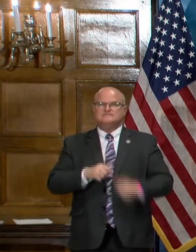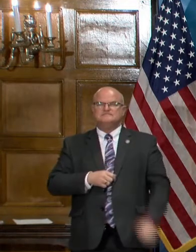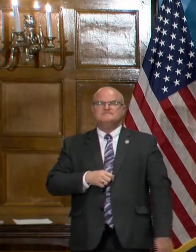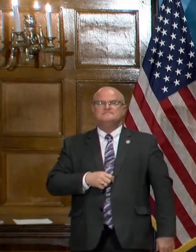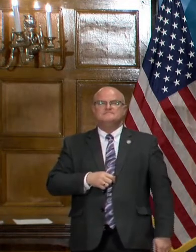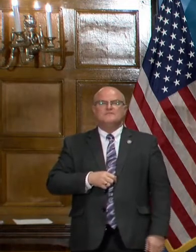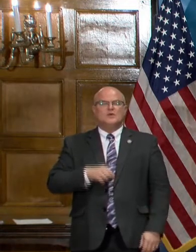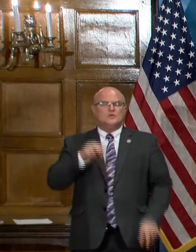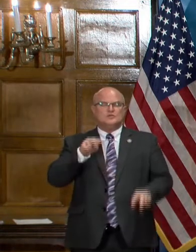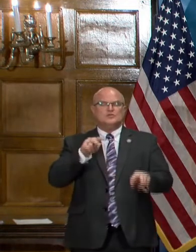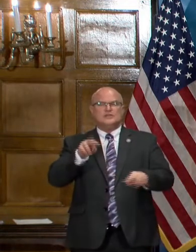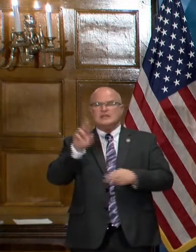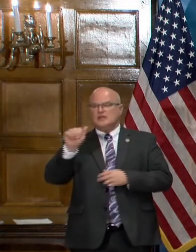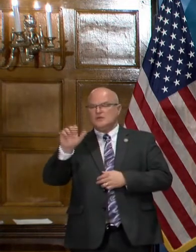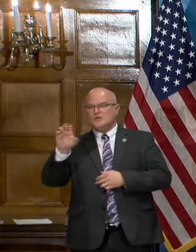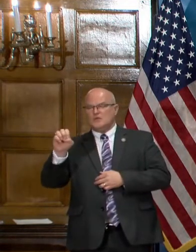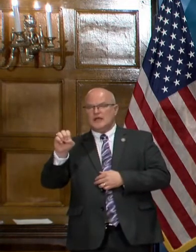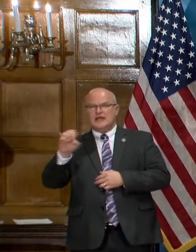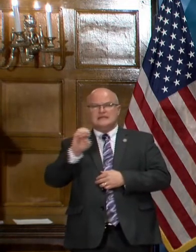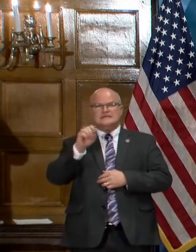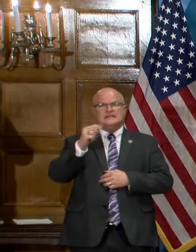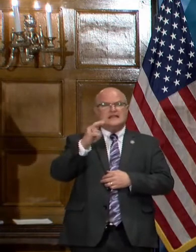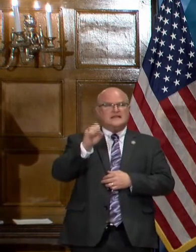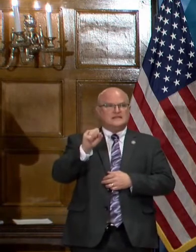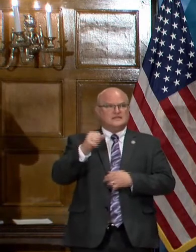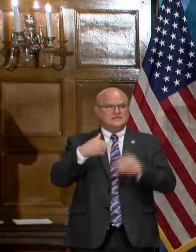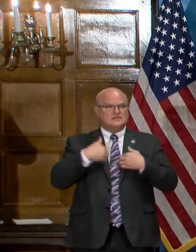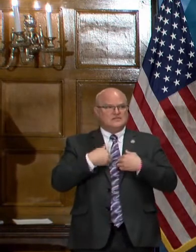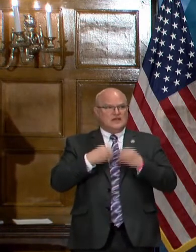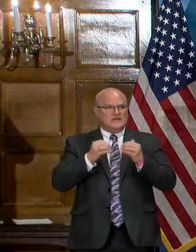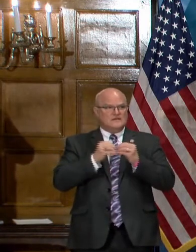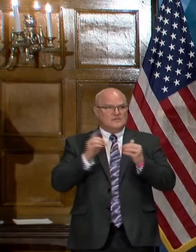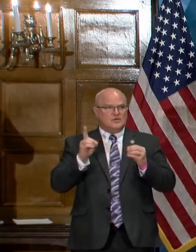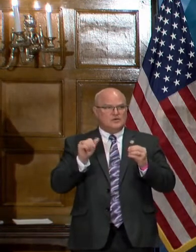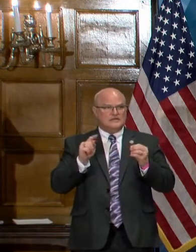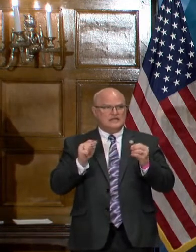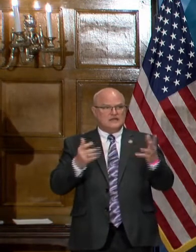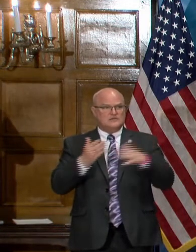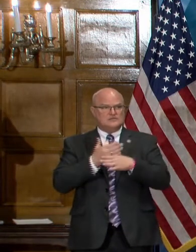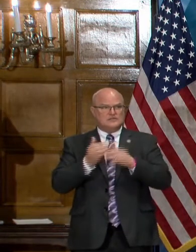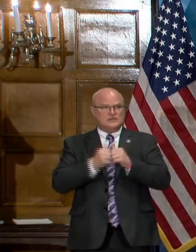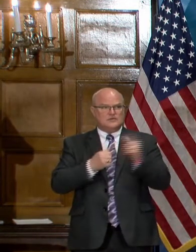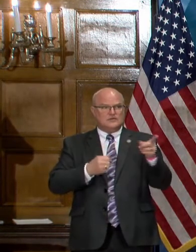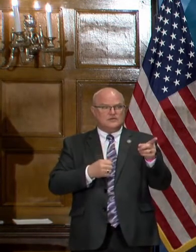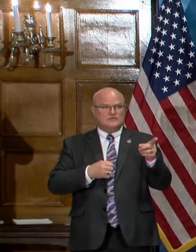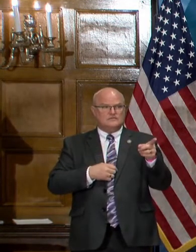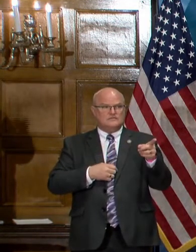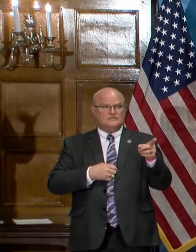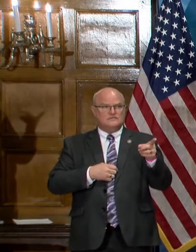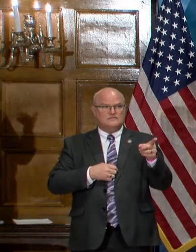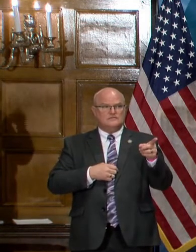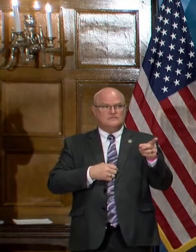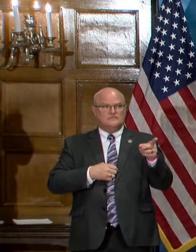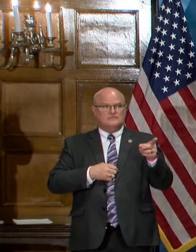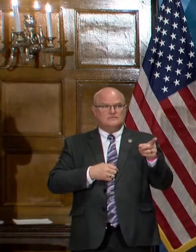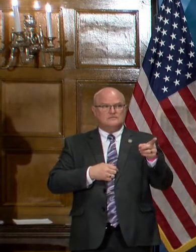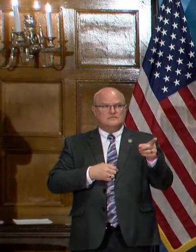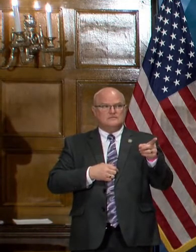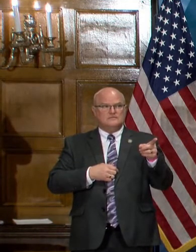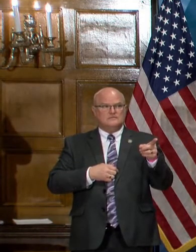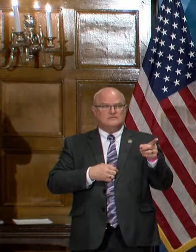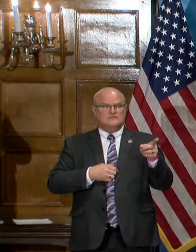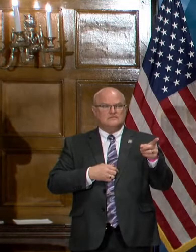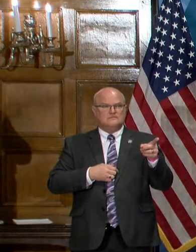ethnicity. Dr. Porter, did you have data there that you wanted to share? I'm sorry?